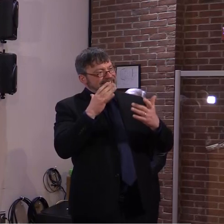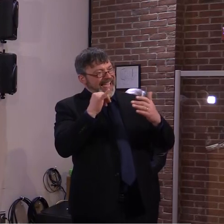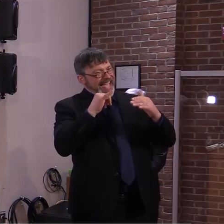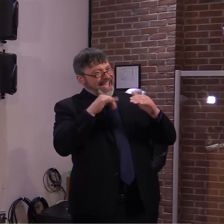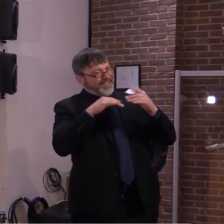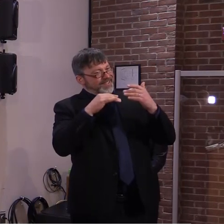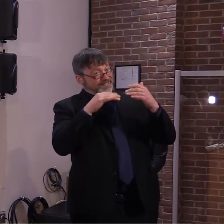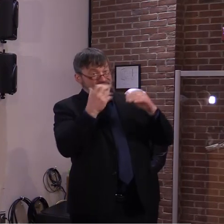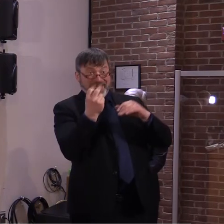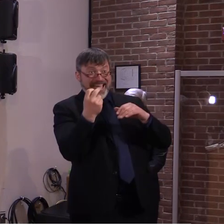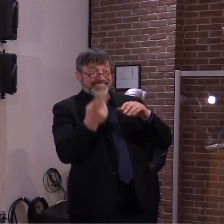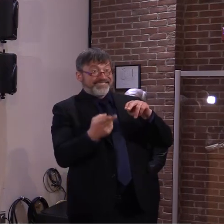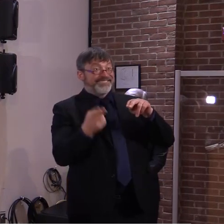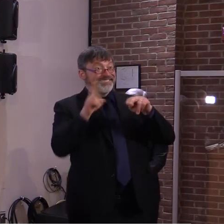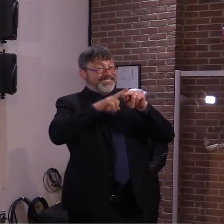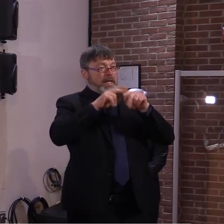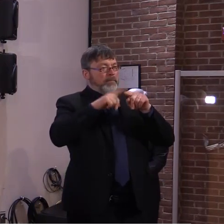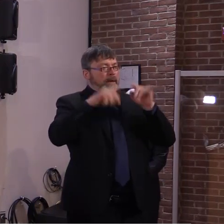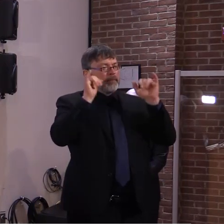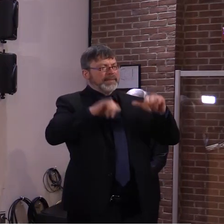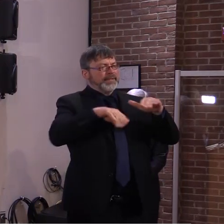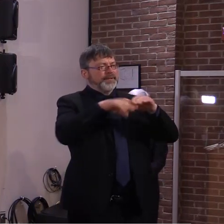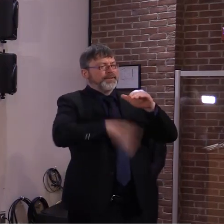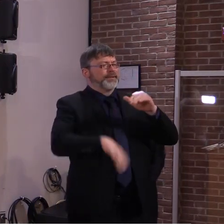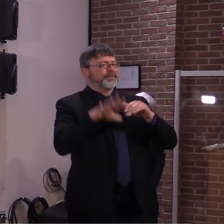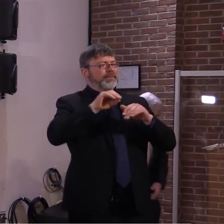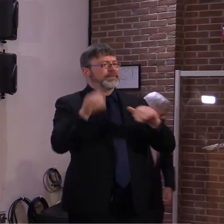so we want to do better.